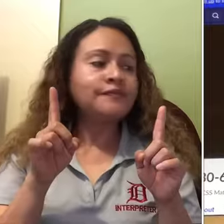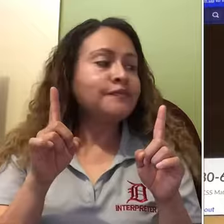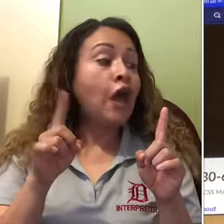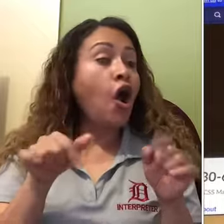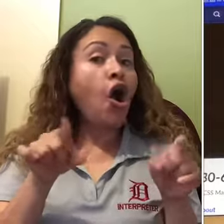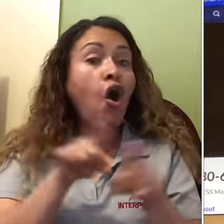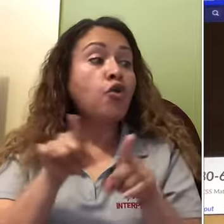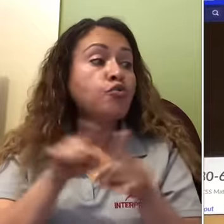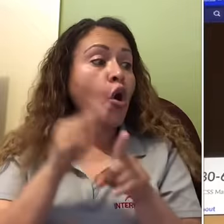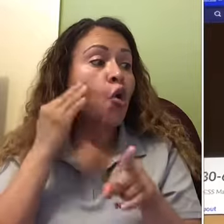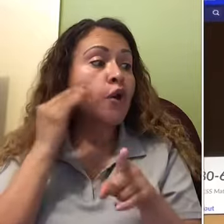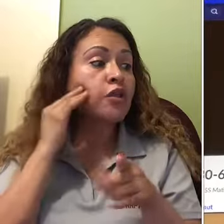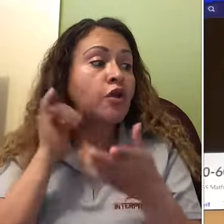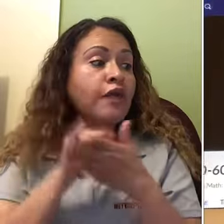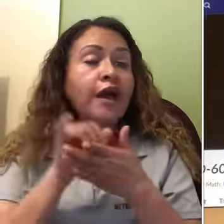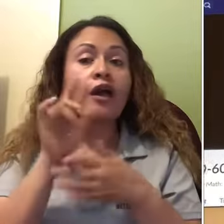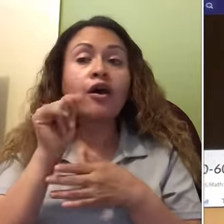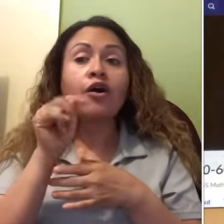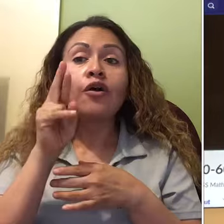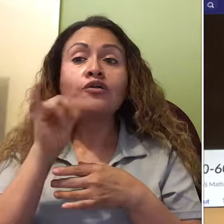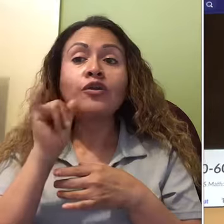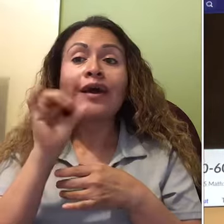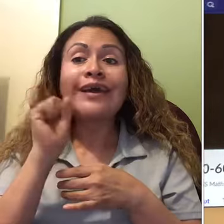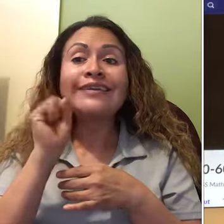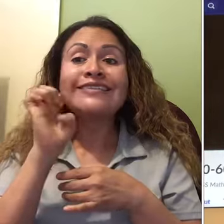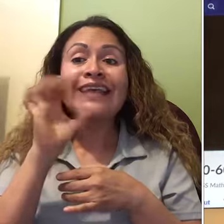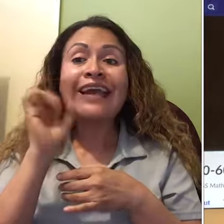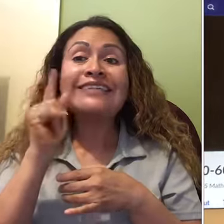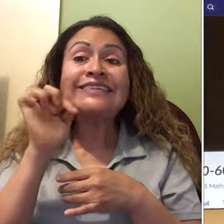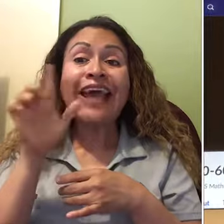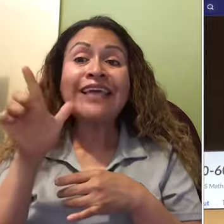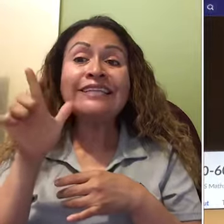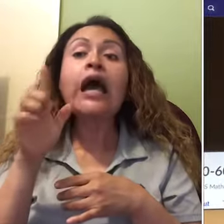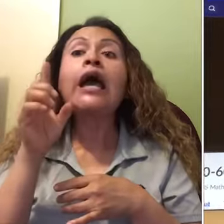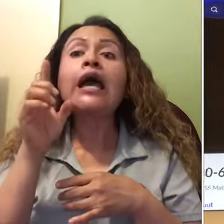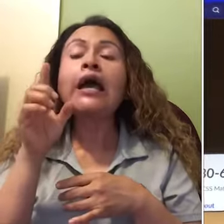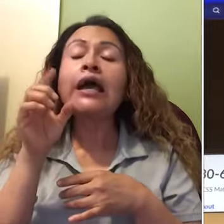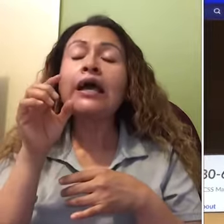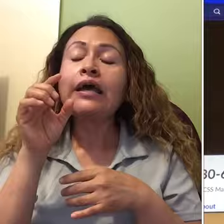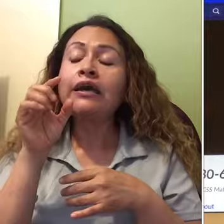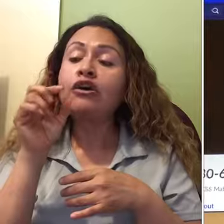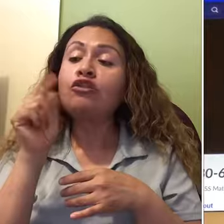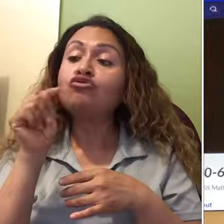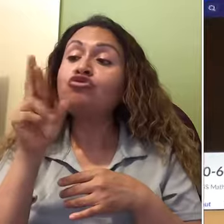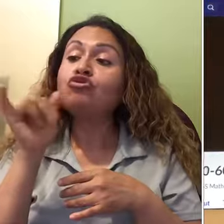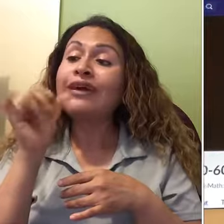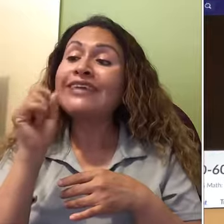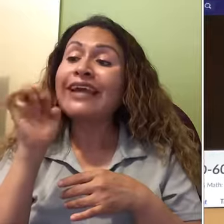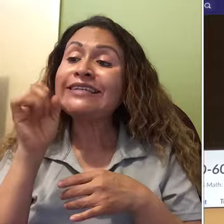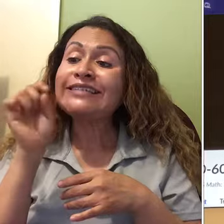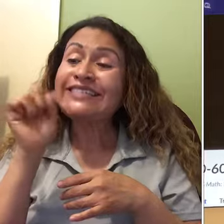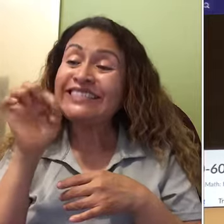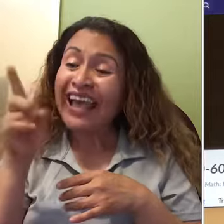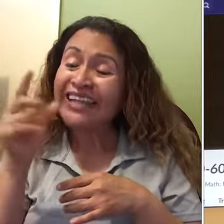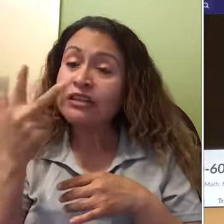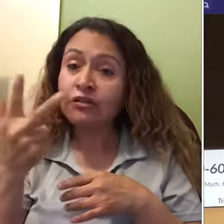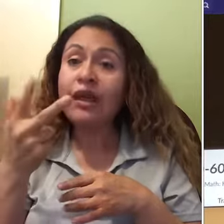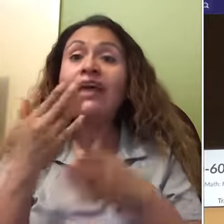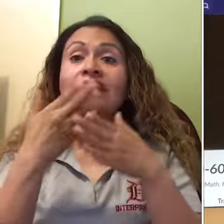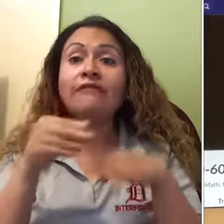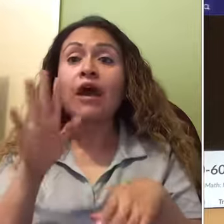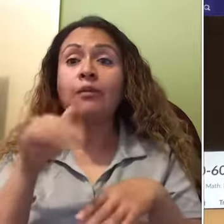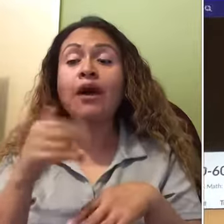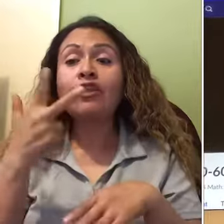know is that this angle is trisected. Now we know what the measure of this angle is. It was a right angle. It was a 90-degree angle. So if it's divided into